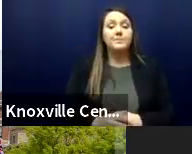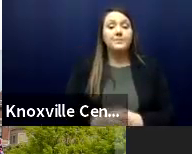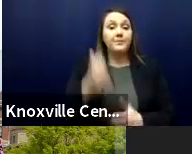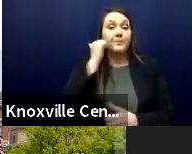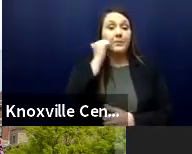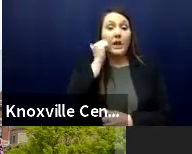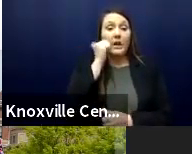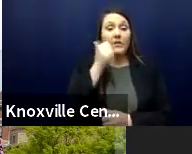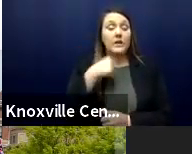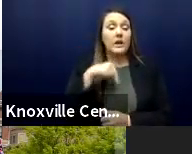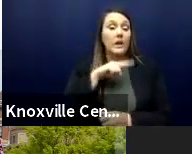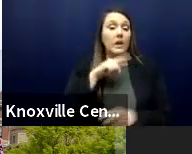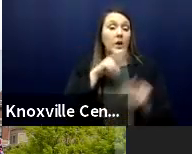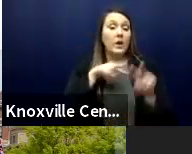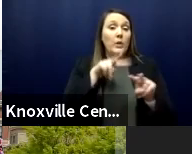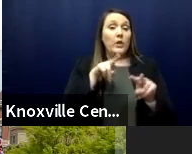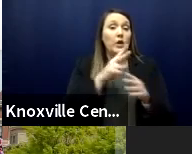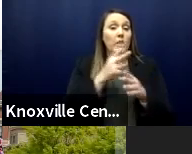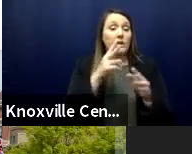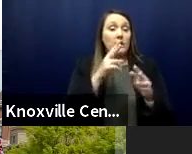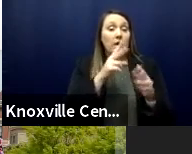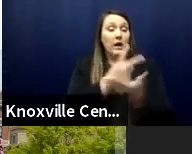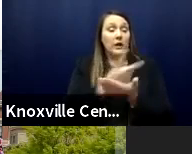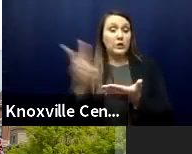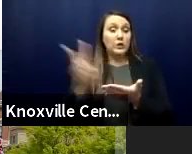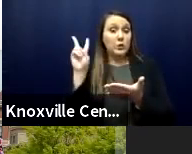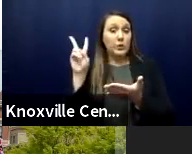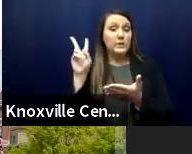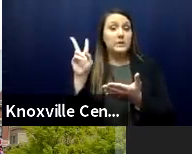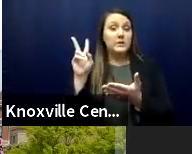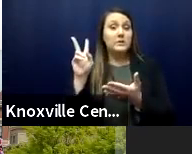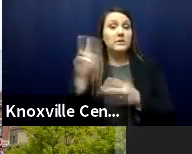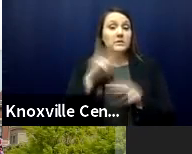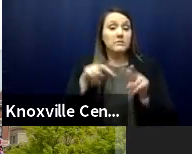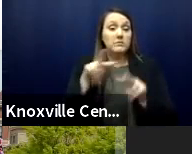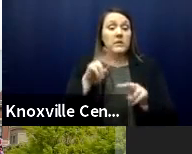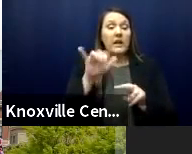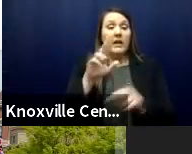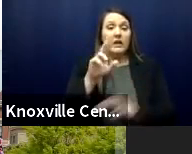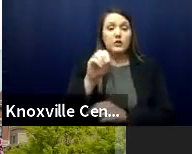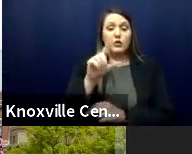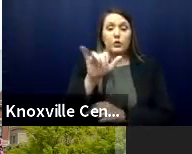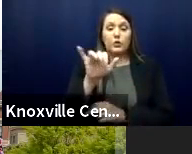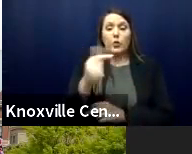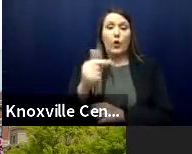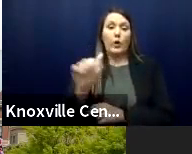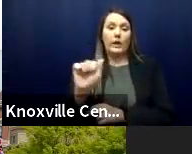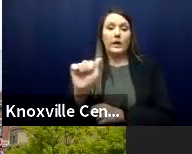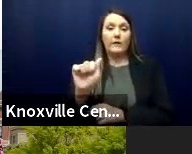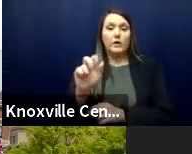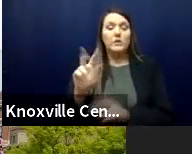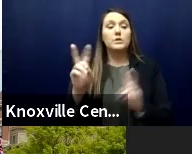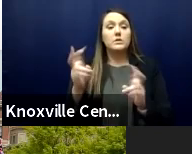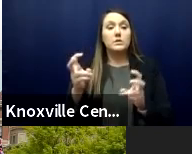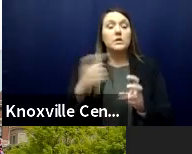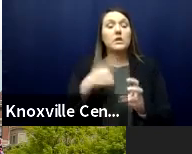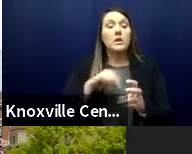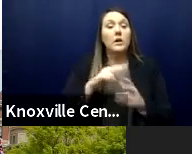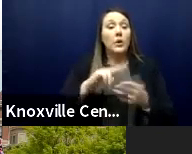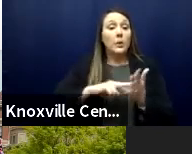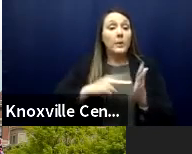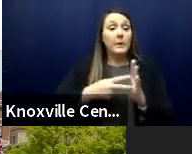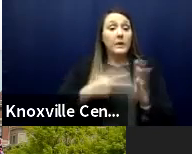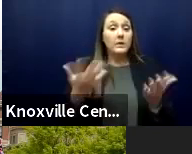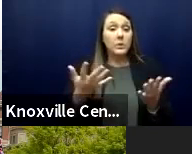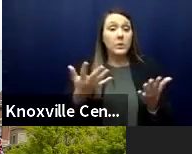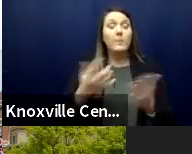day we look back at the previous 2 weeks. That's what a rolling average is. Overall, what we mean by this is